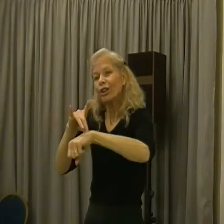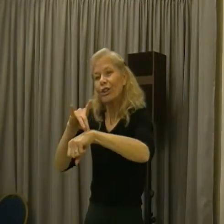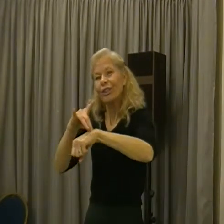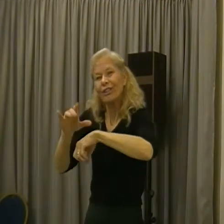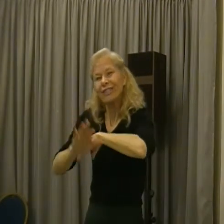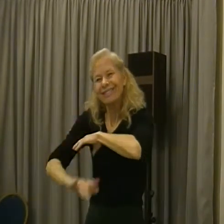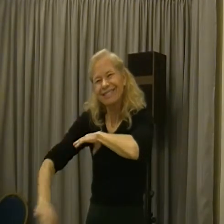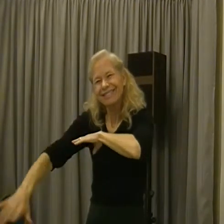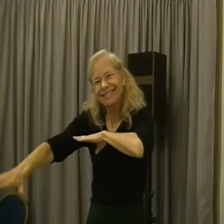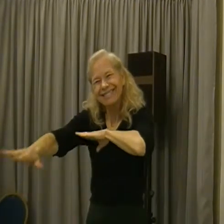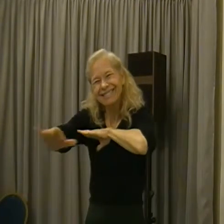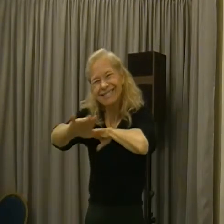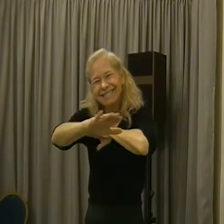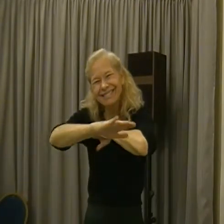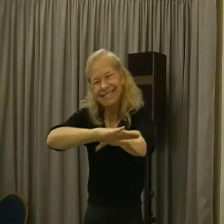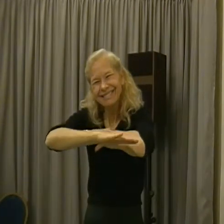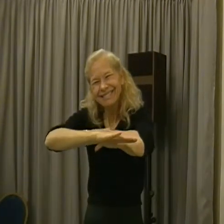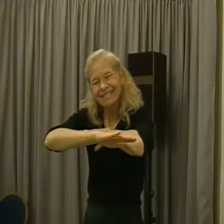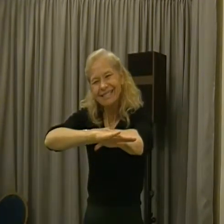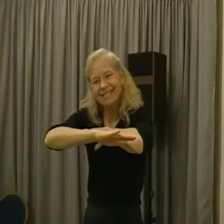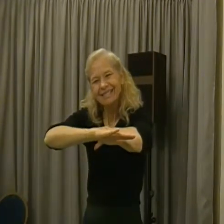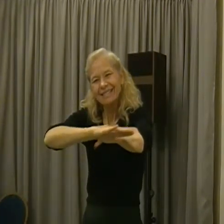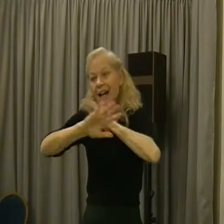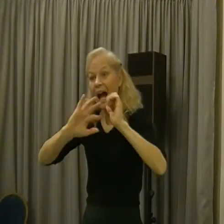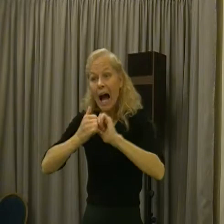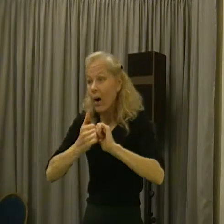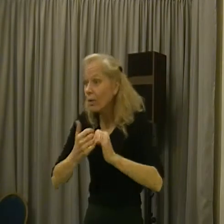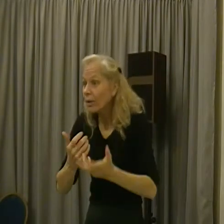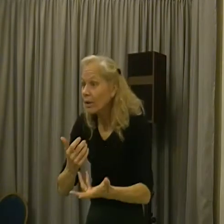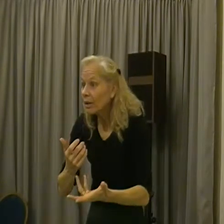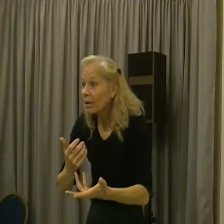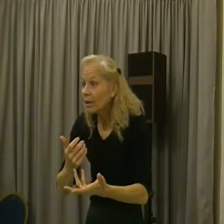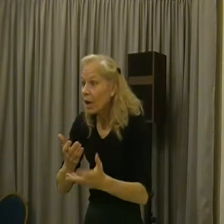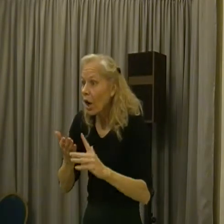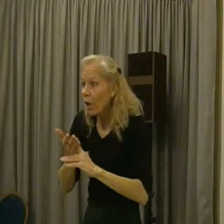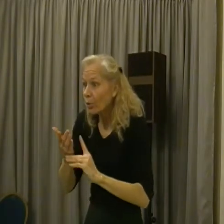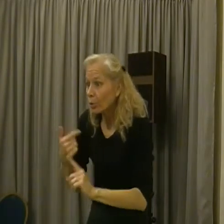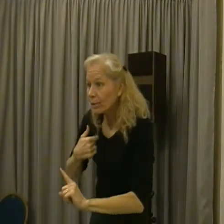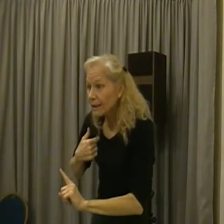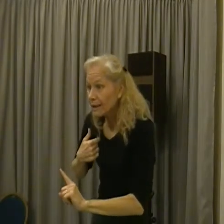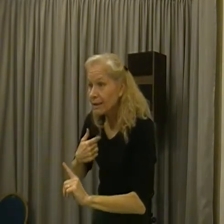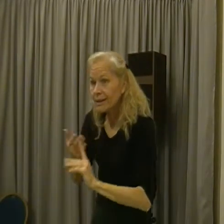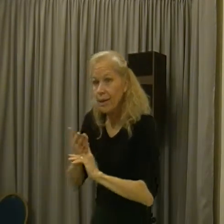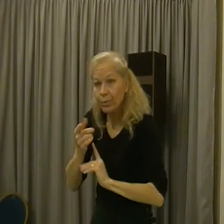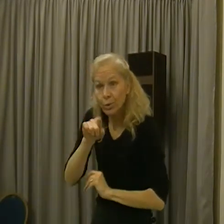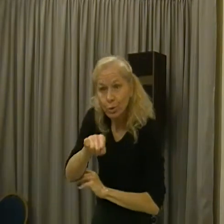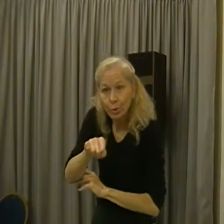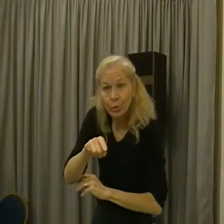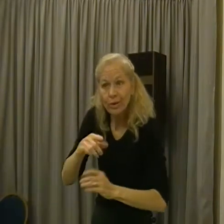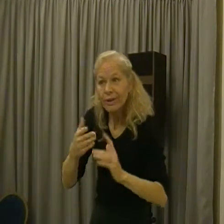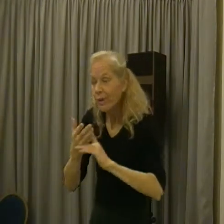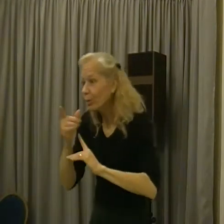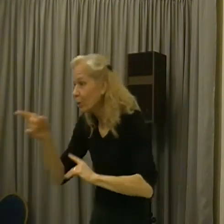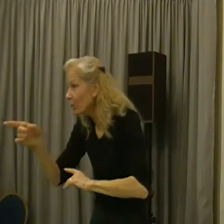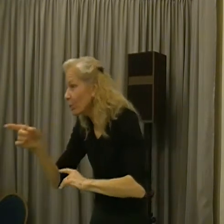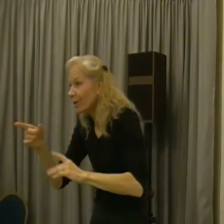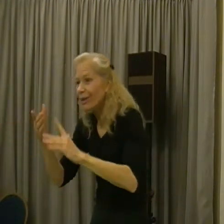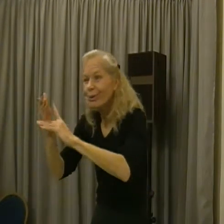he talked about, God said, through you. That loving kindness he talked about, God said, through you. How's